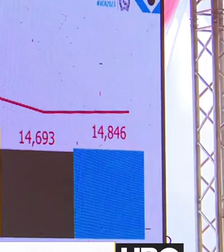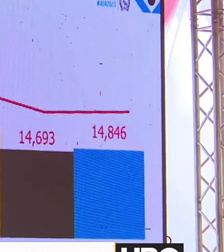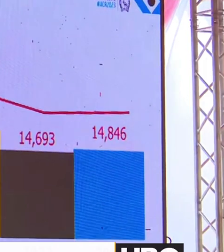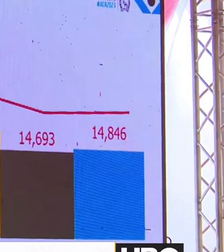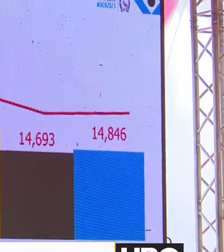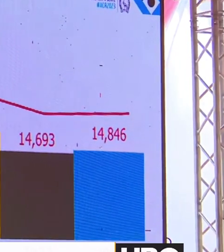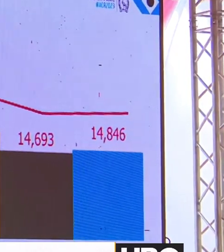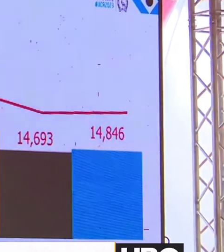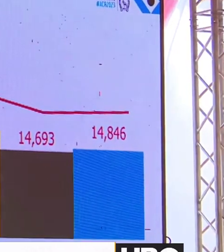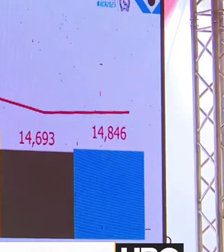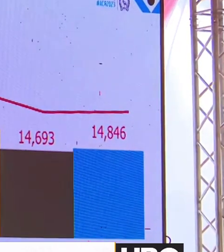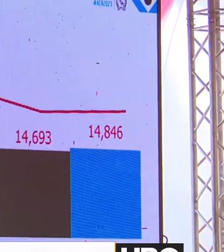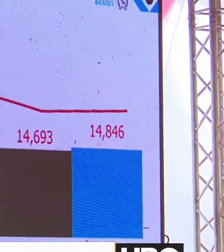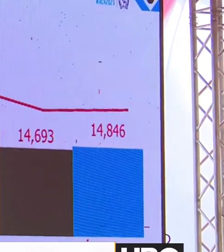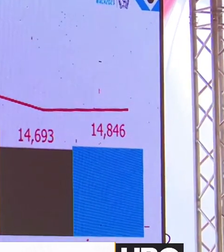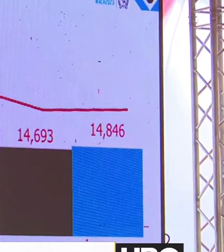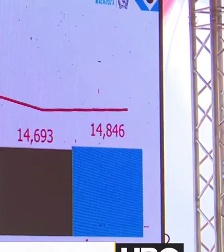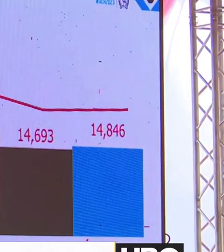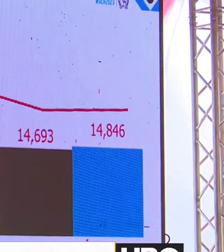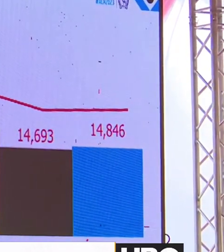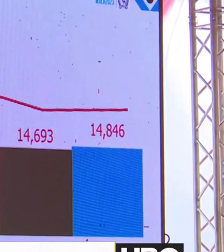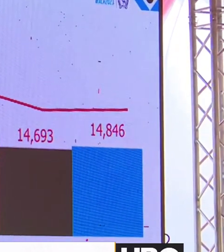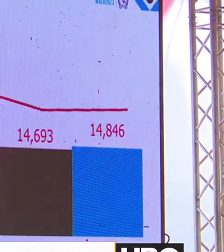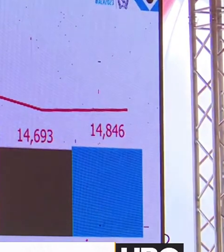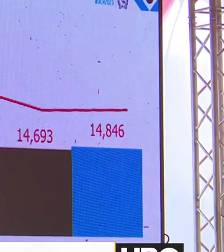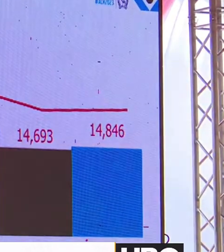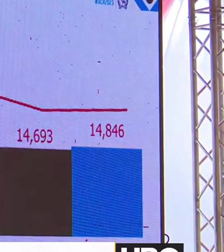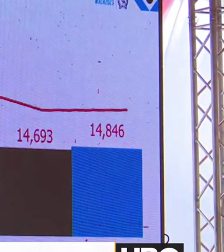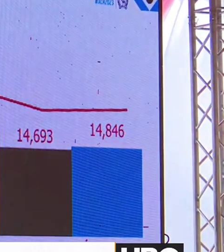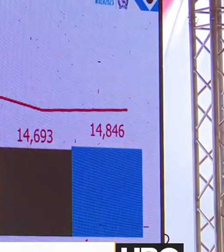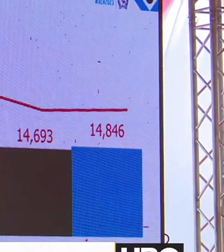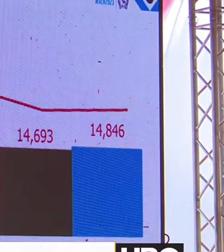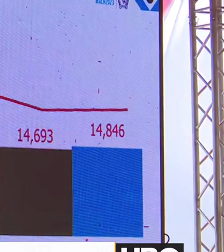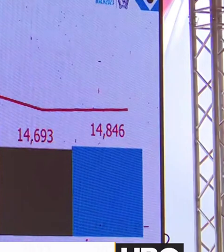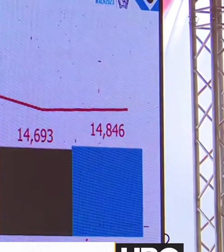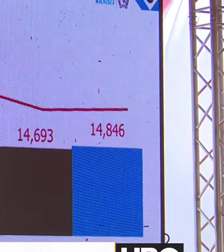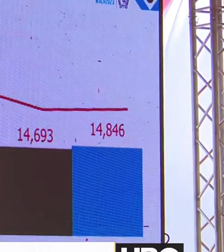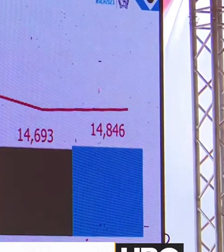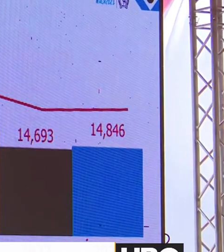interestingly, we see a slight increment in what we reported last year, and we have